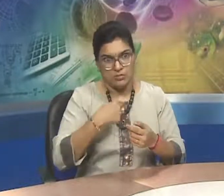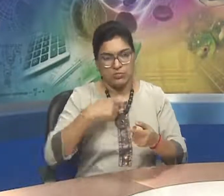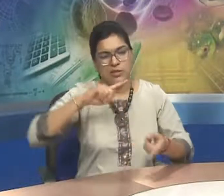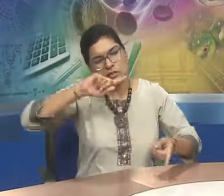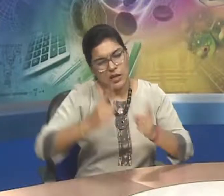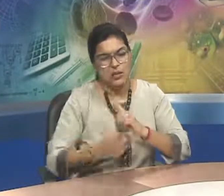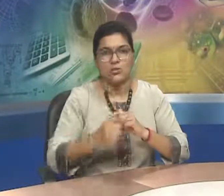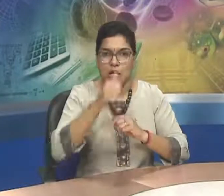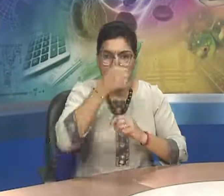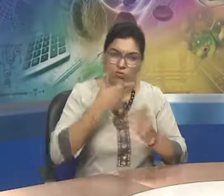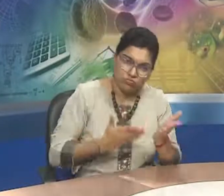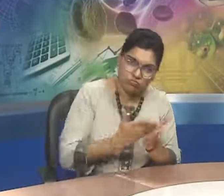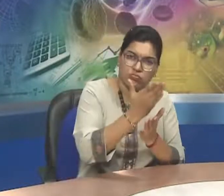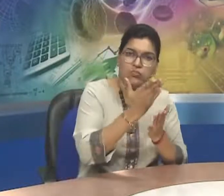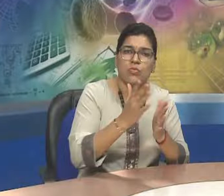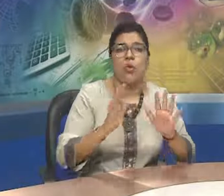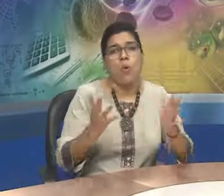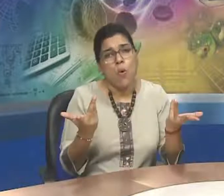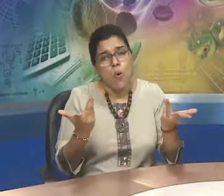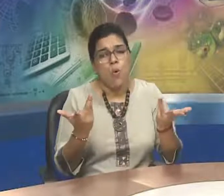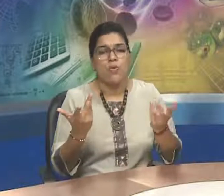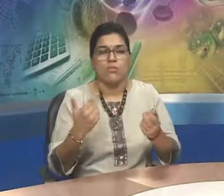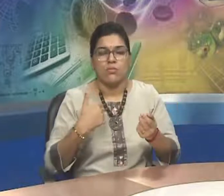morality, and health.